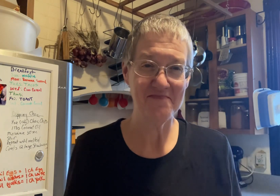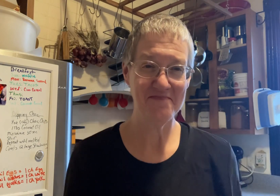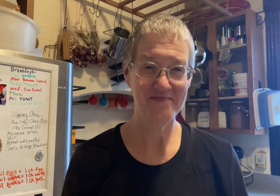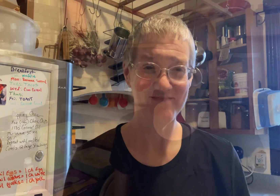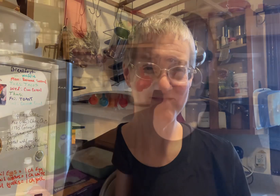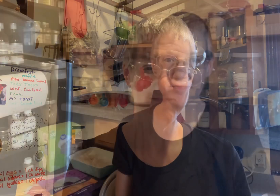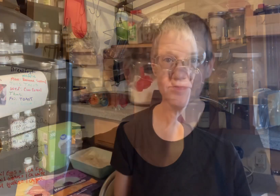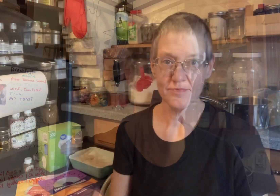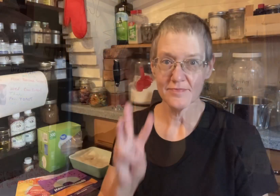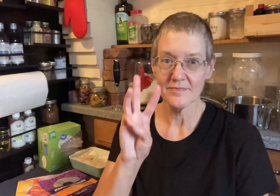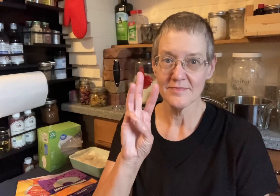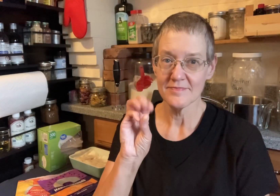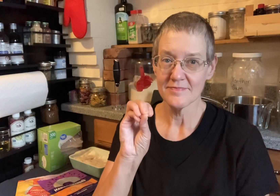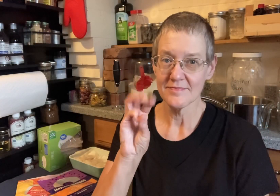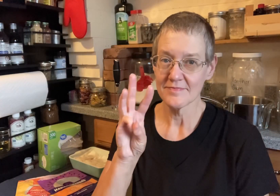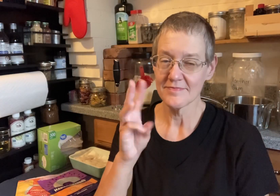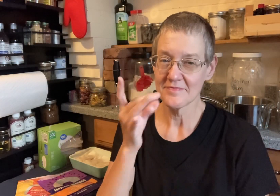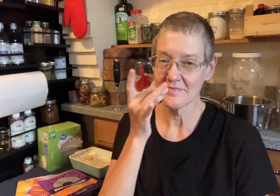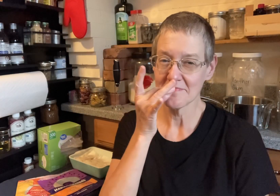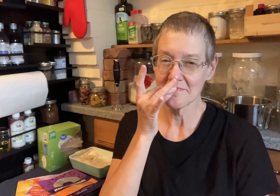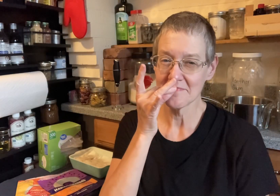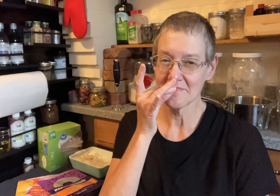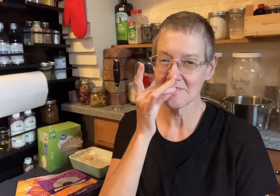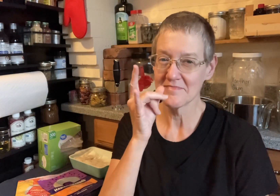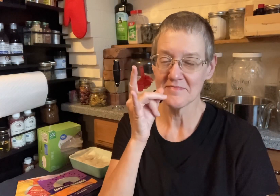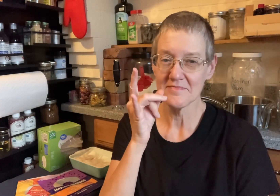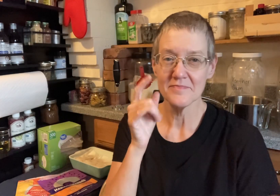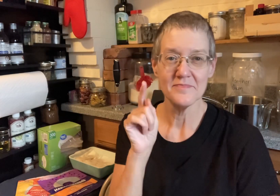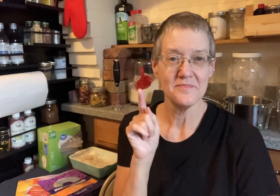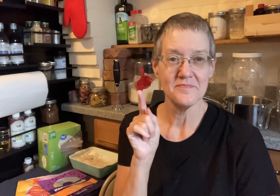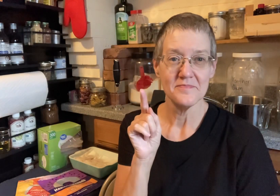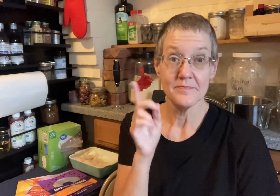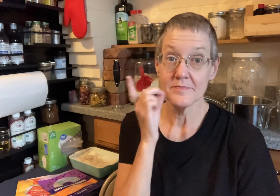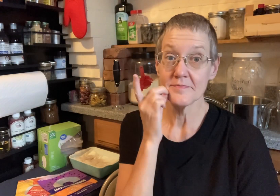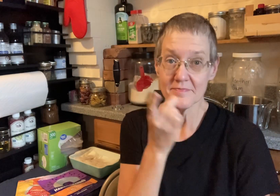so excited. Wow, those are delicious.